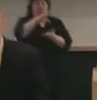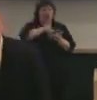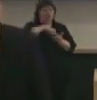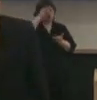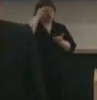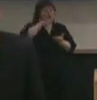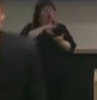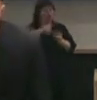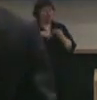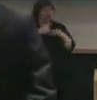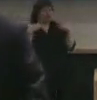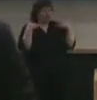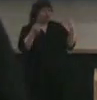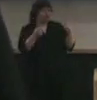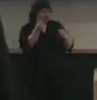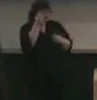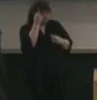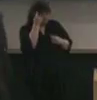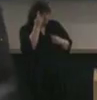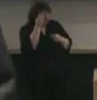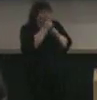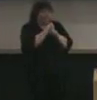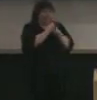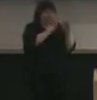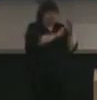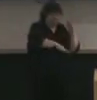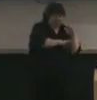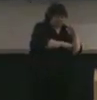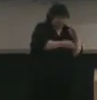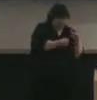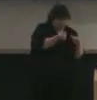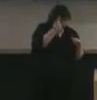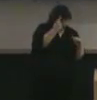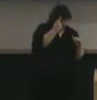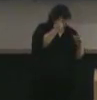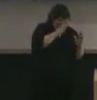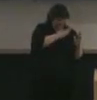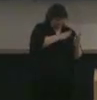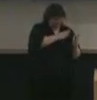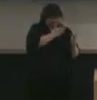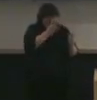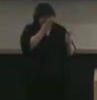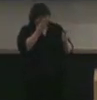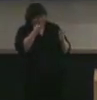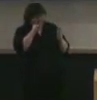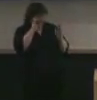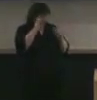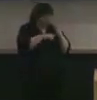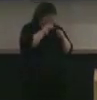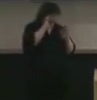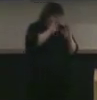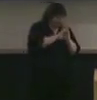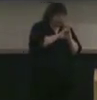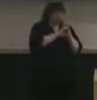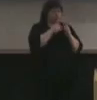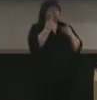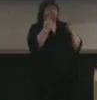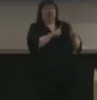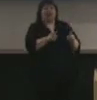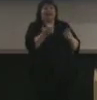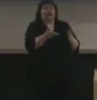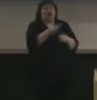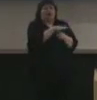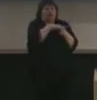health literacy from a fundamental understanding of the picture here in central Massachusetts